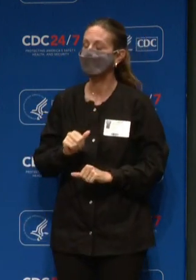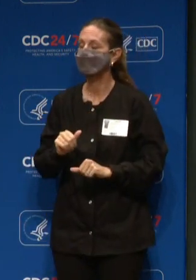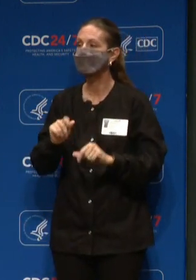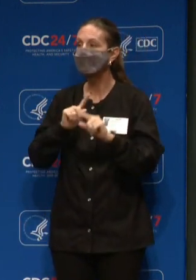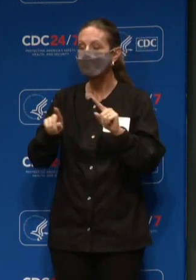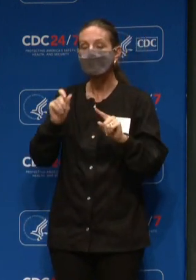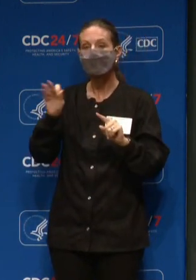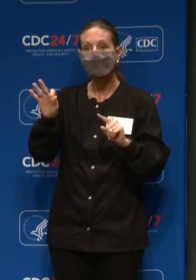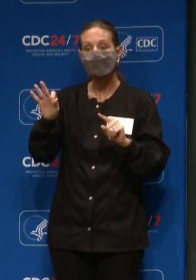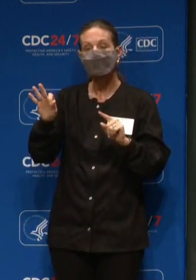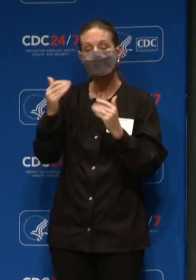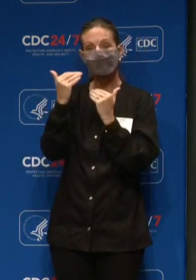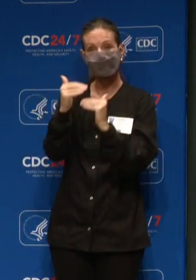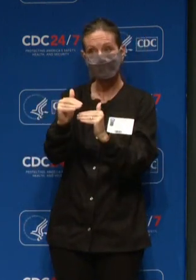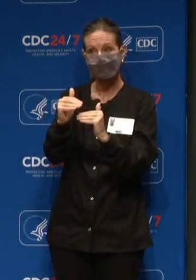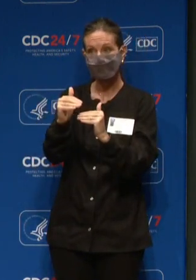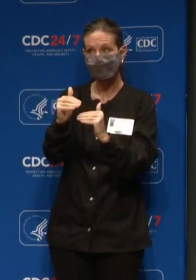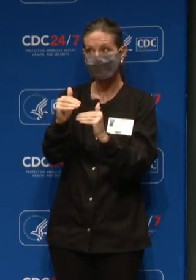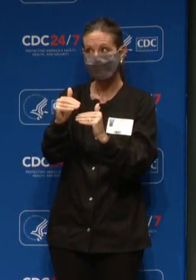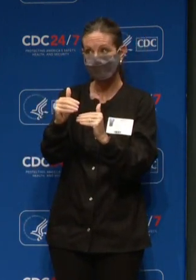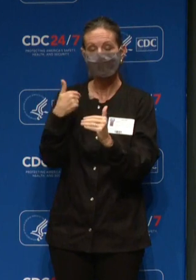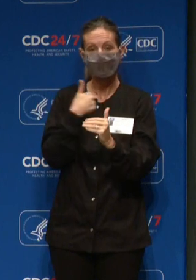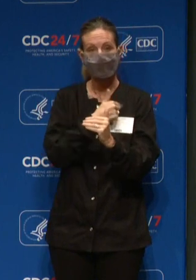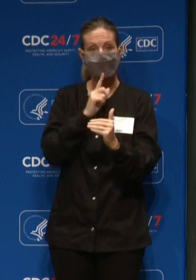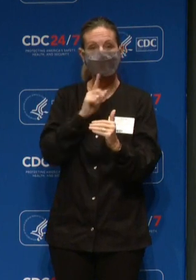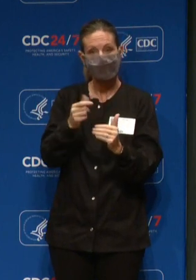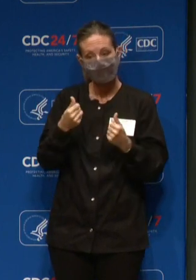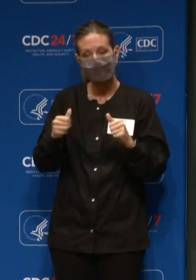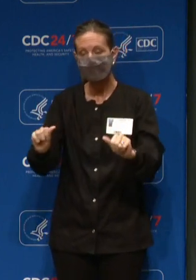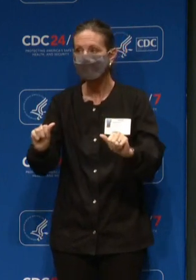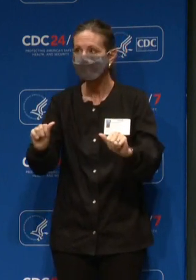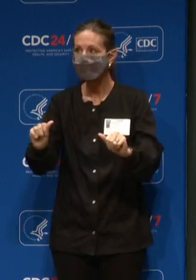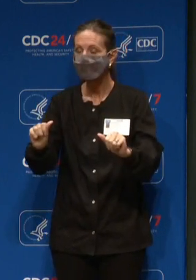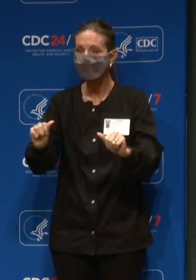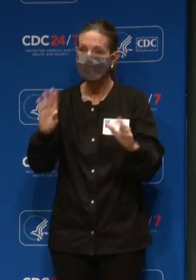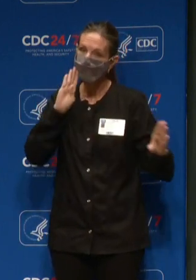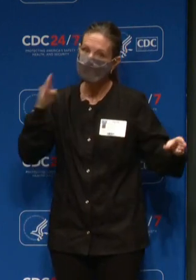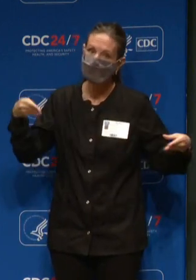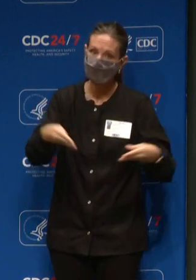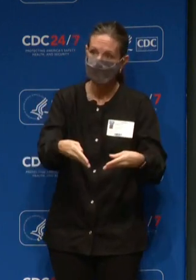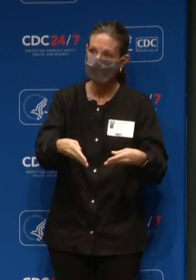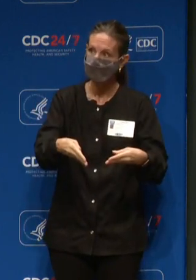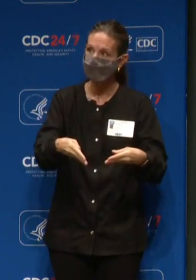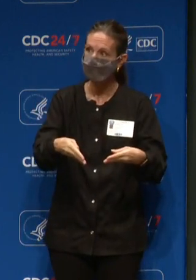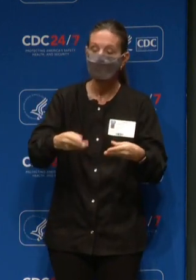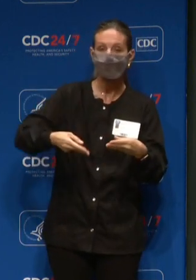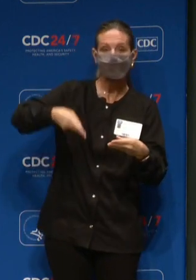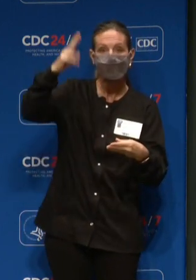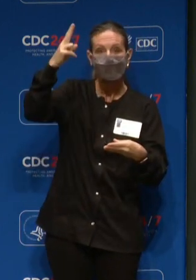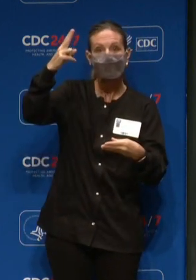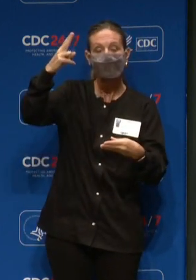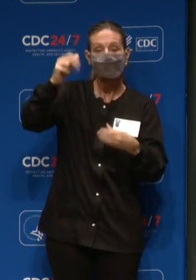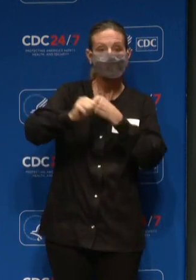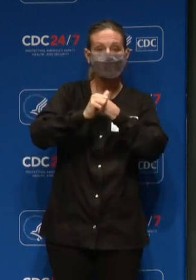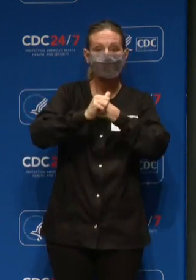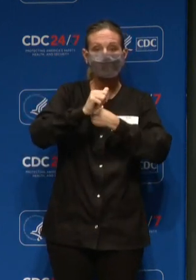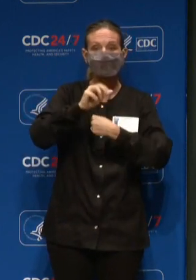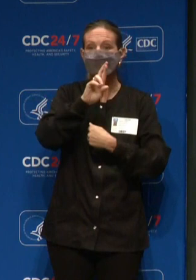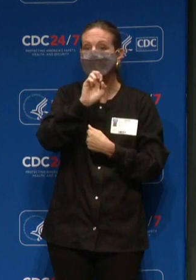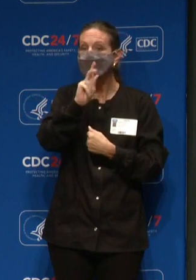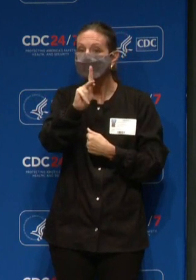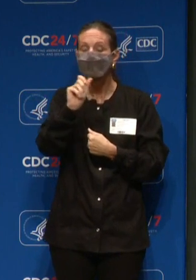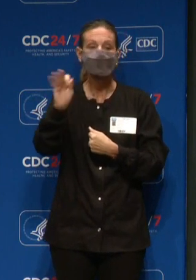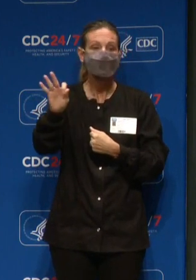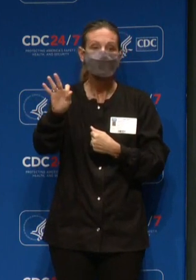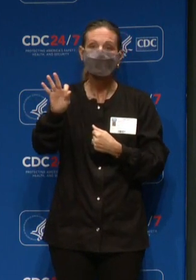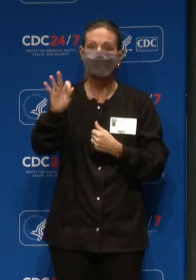when the supply of vaccine is limited, our efforts to vaccinate may need to focus on those who are at highest risk of severe disease, as